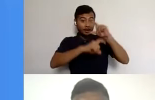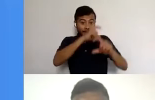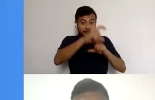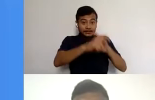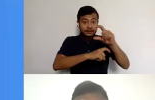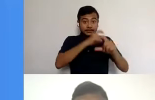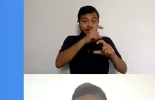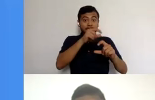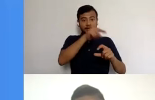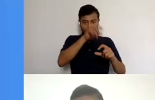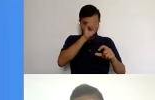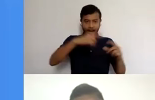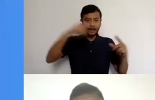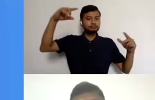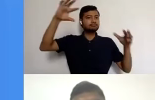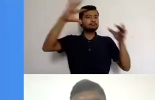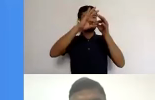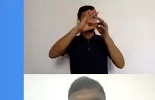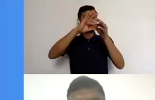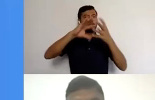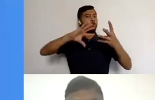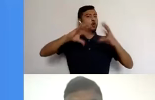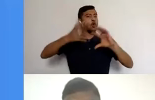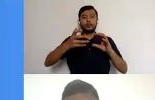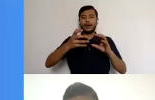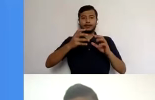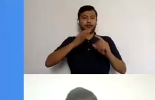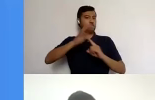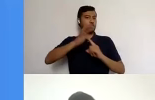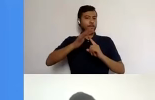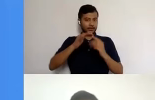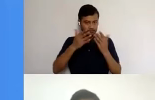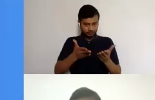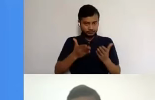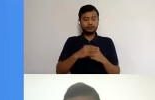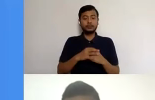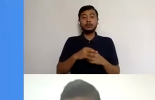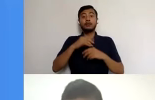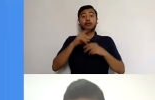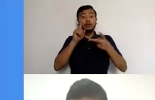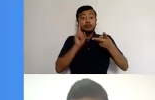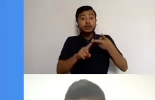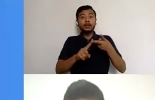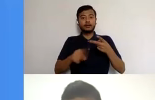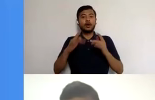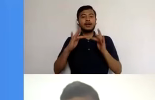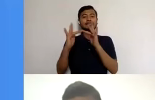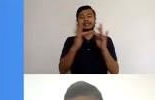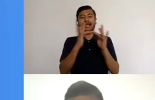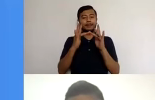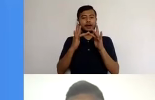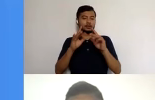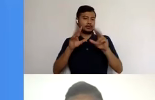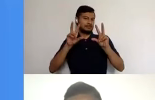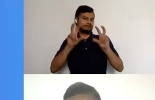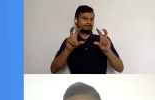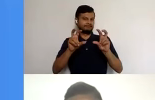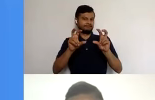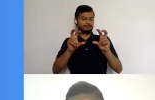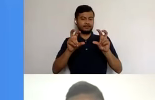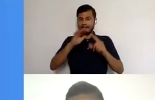Wi-Fi roaming. Cybersecurity. It enables simple, secure, and scalable Wi-Fi with